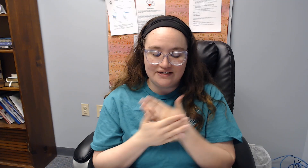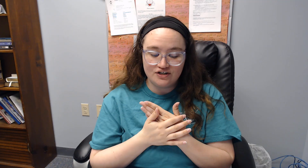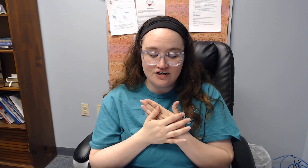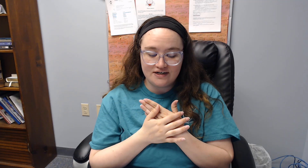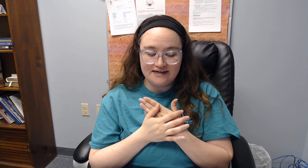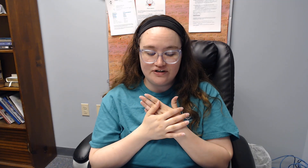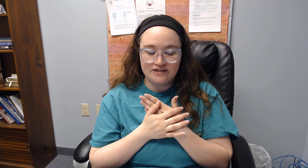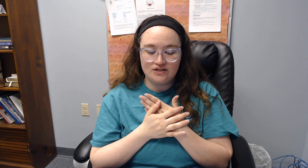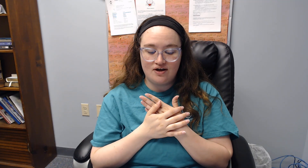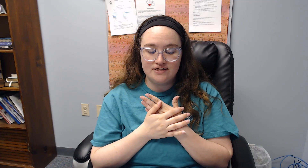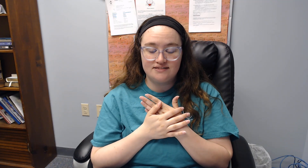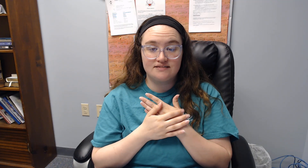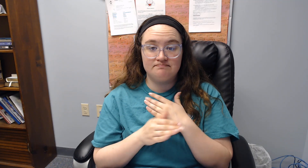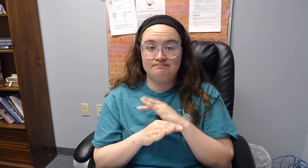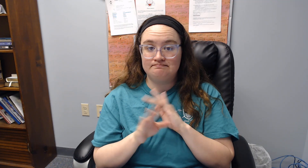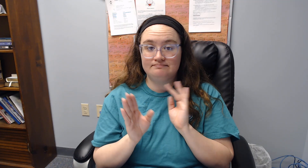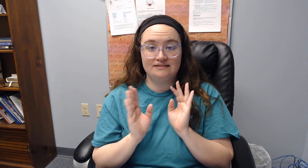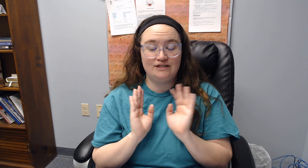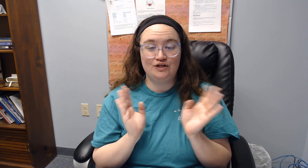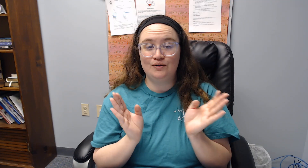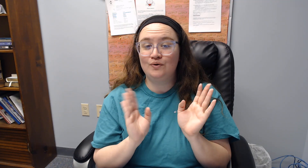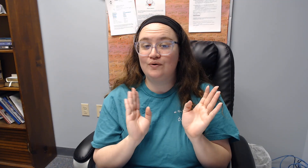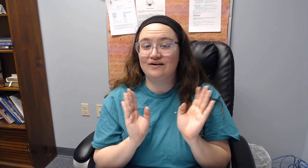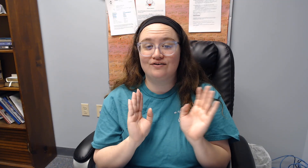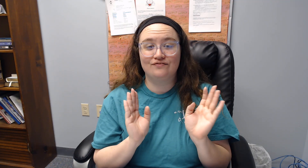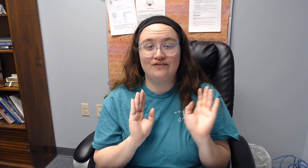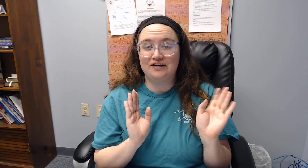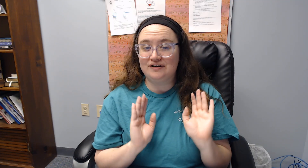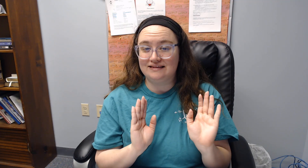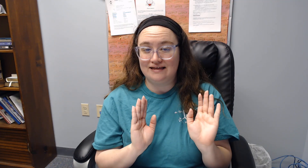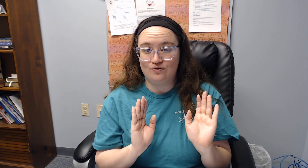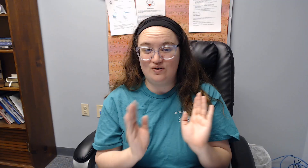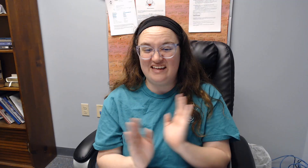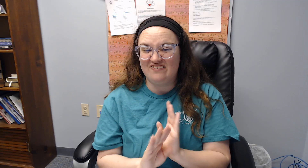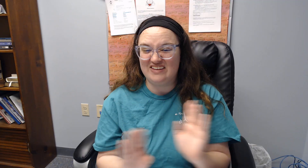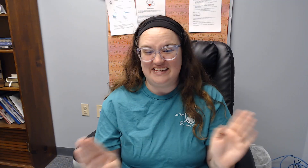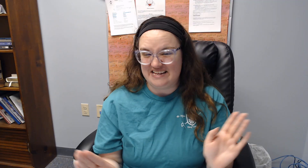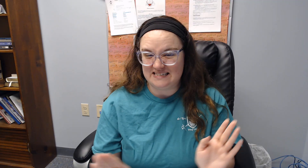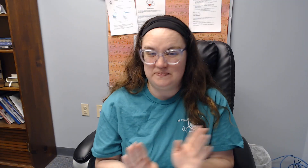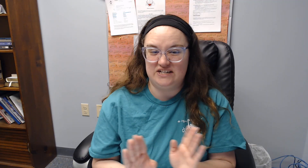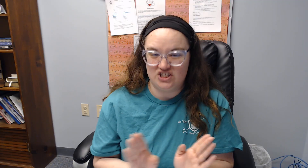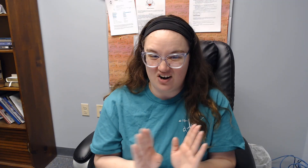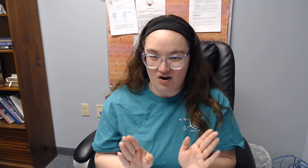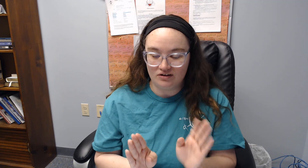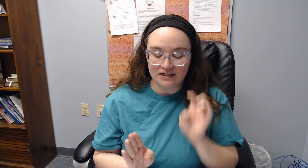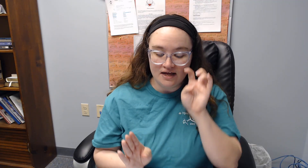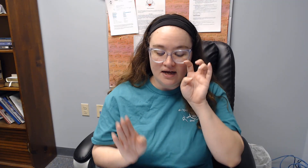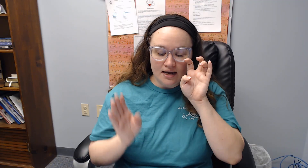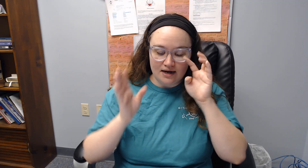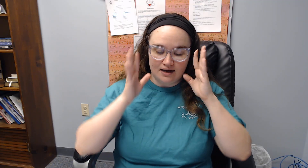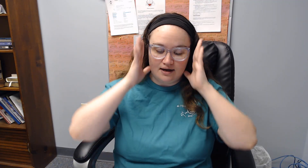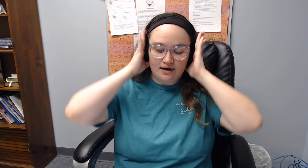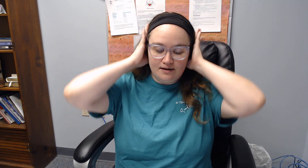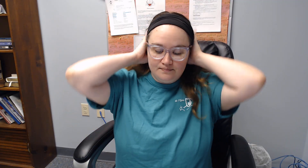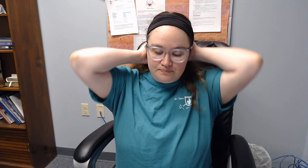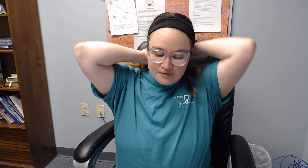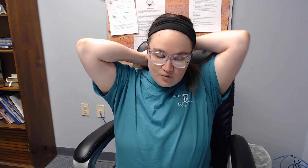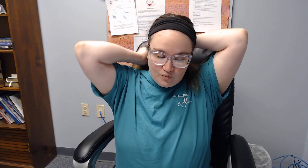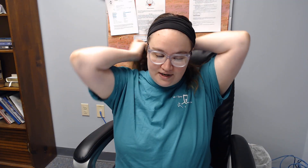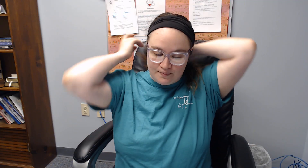Severe hearing loss, you hear very little, if any, speech at all. When a